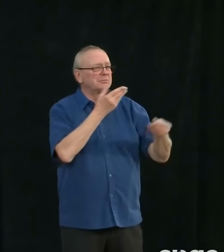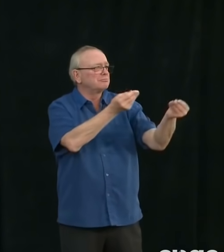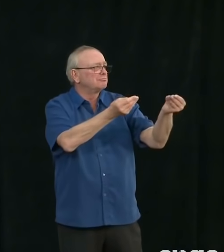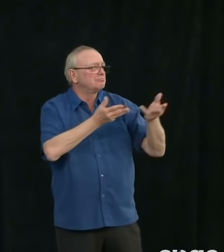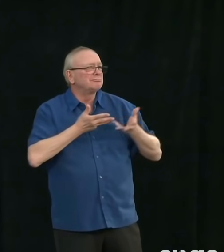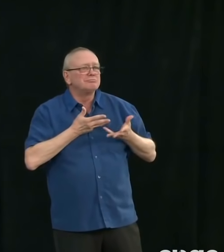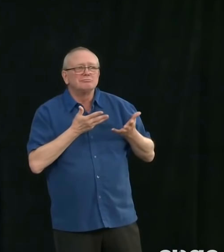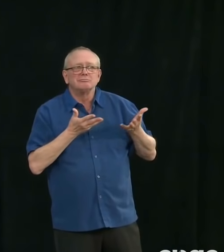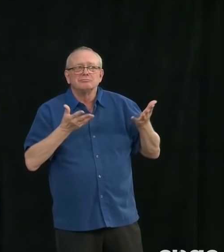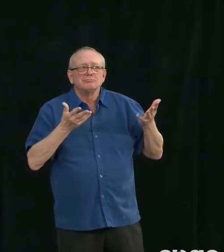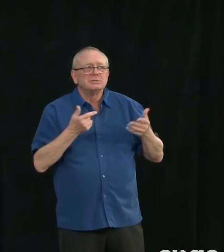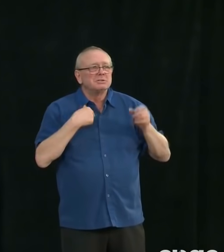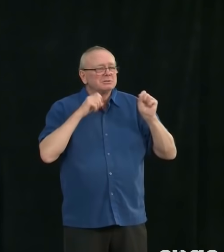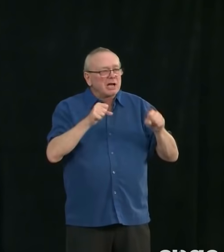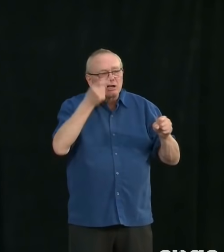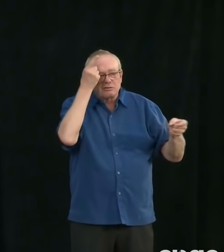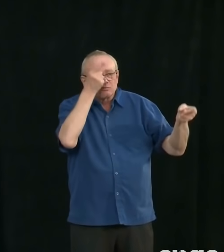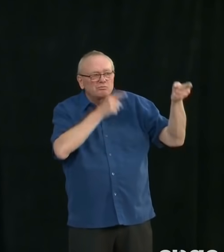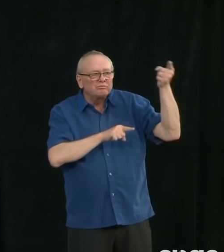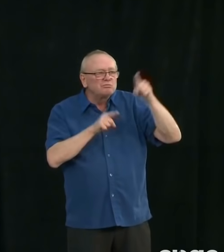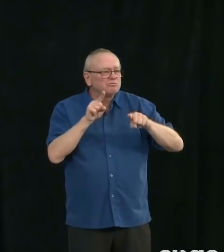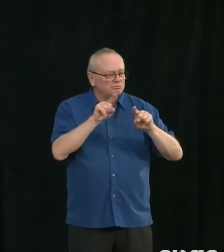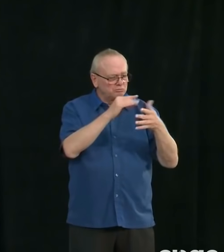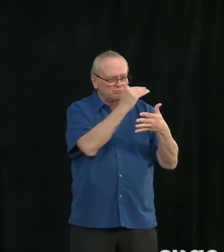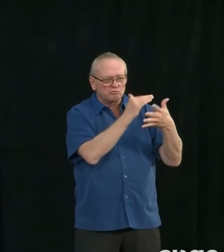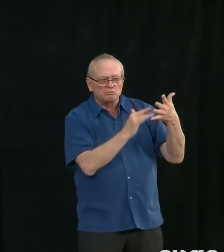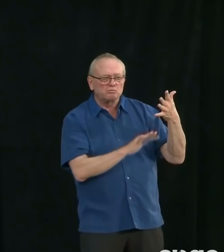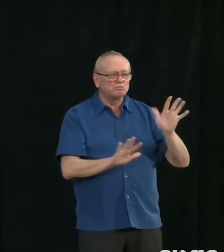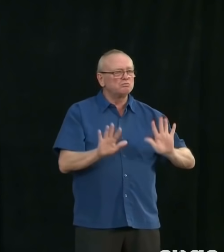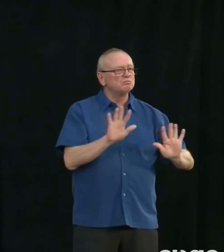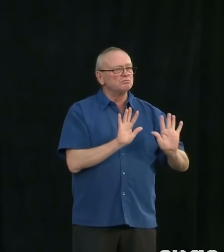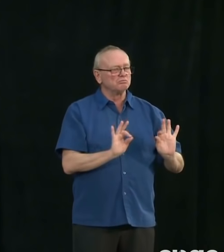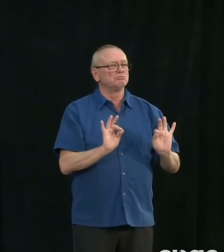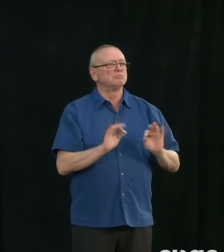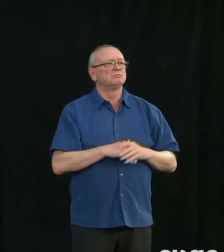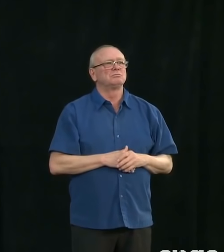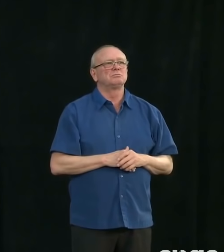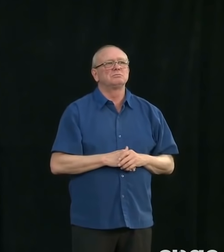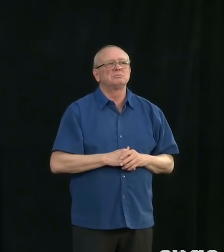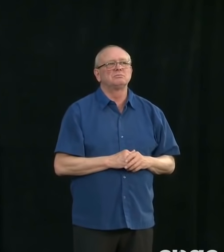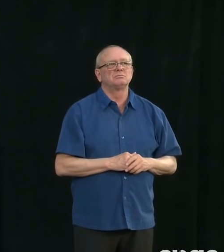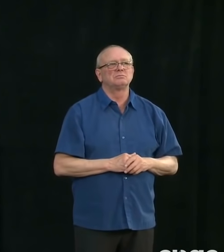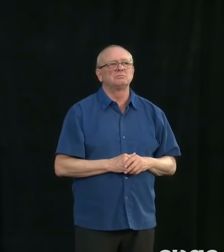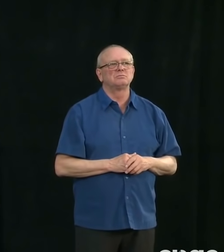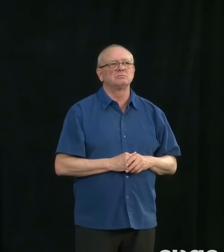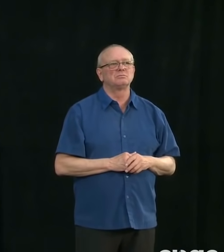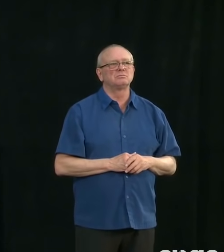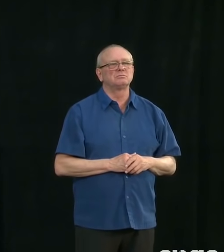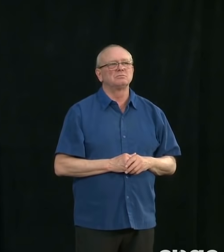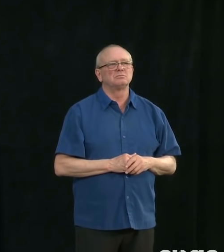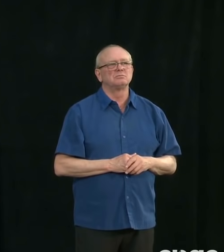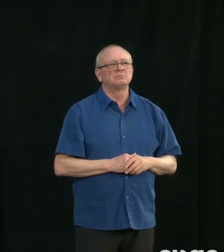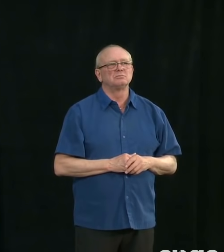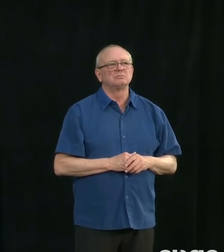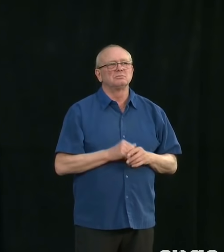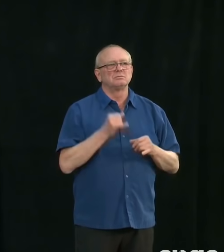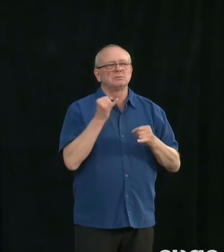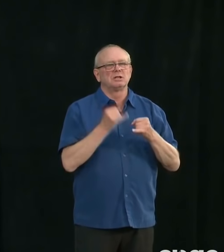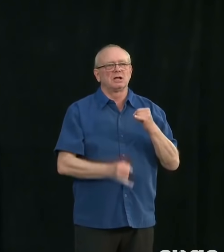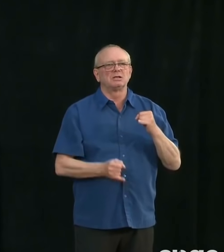if they could be relaunched in a different stage of the relaunch strategy. Excellent. Operator, could you put through our final question,